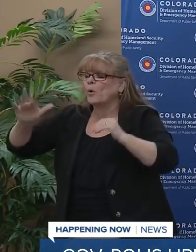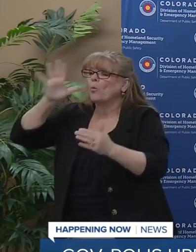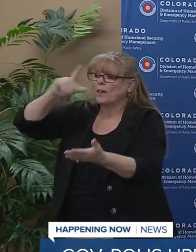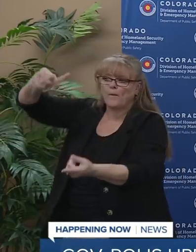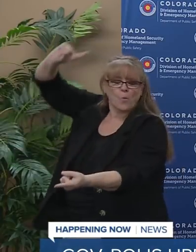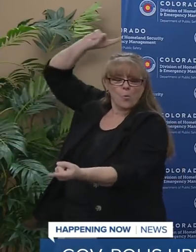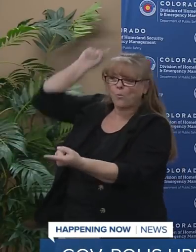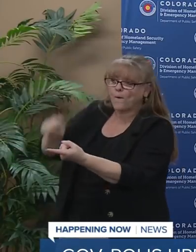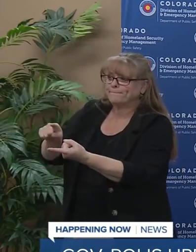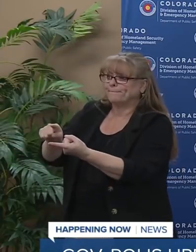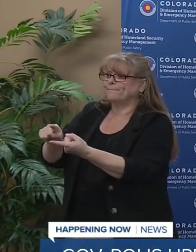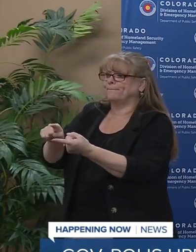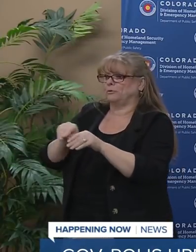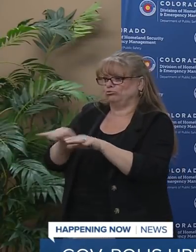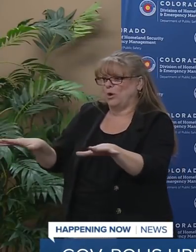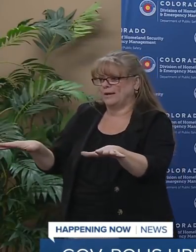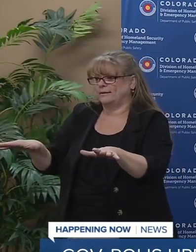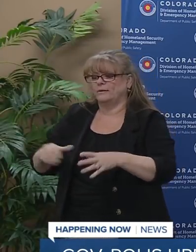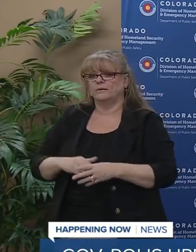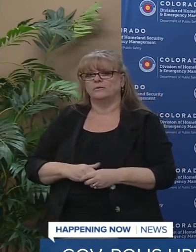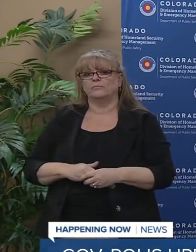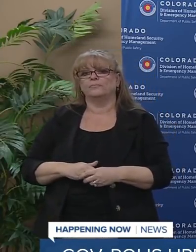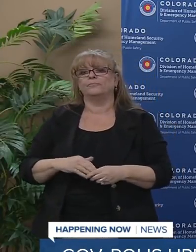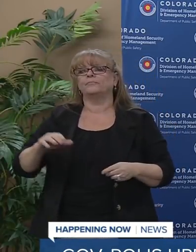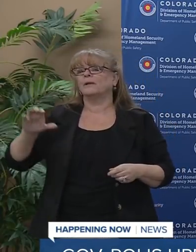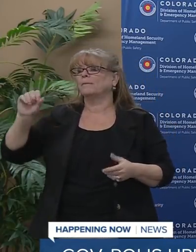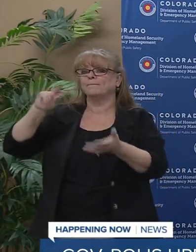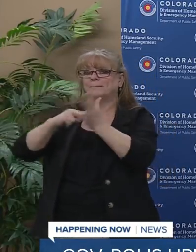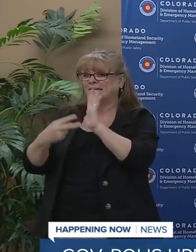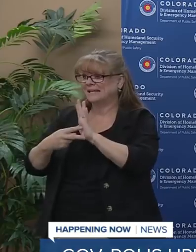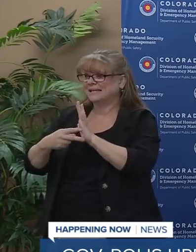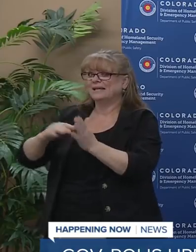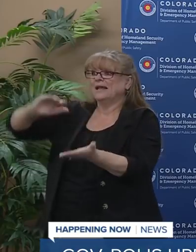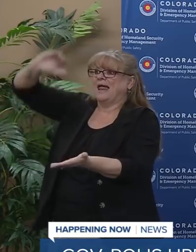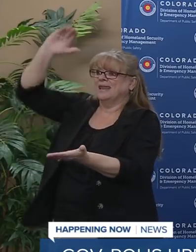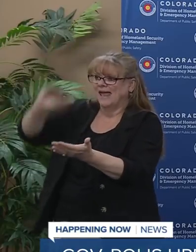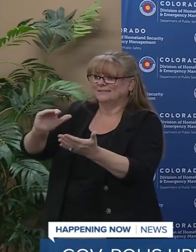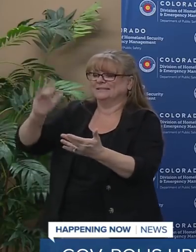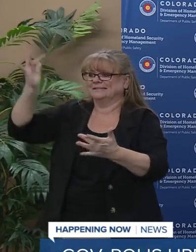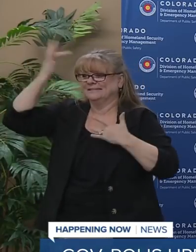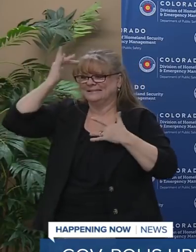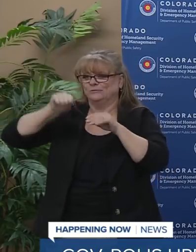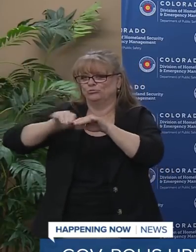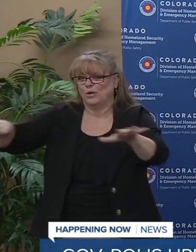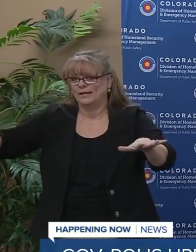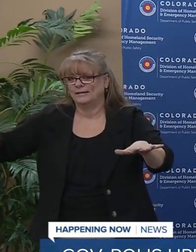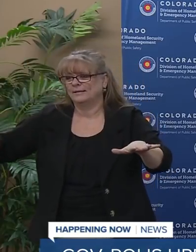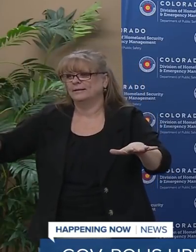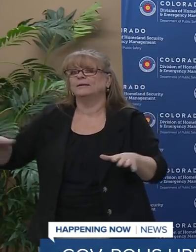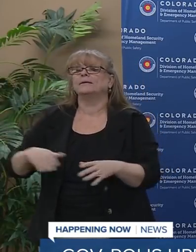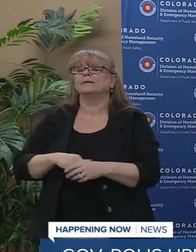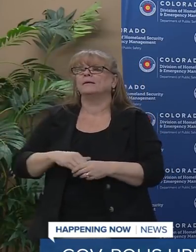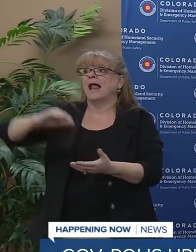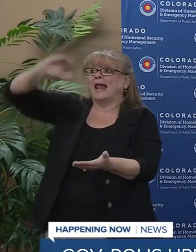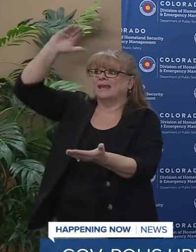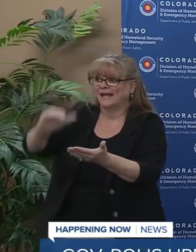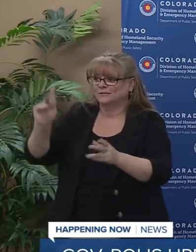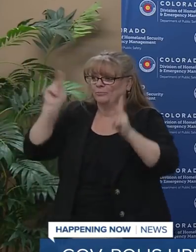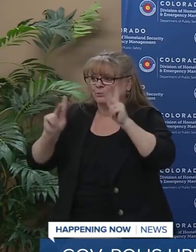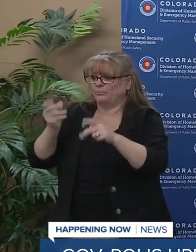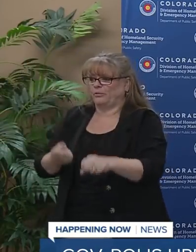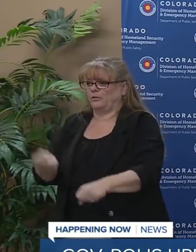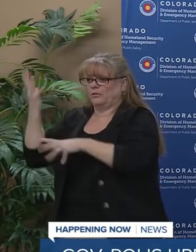people that are contracting the virus and less hospitalizations every day rather than more. But as we've walked